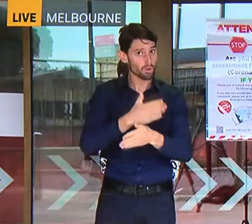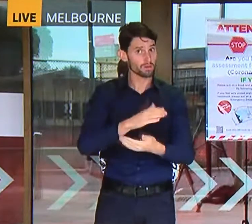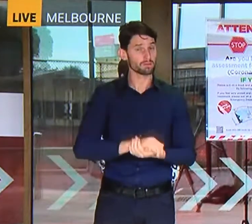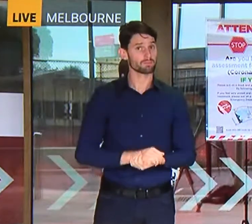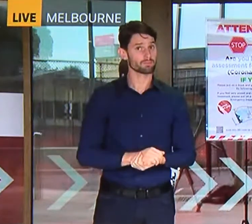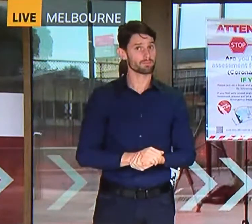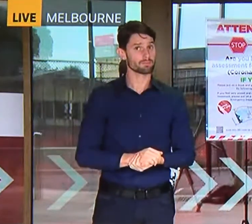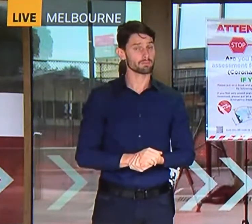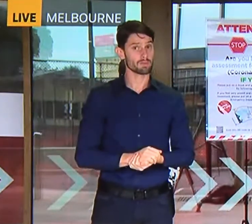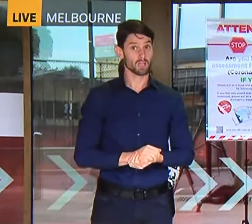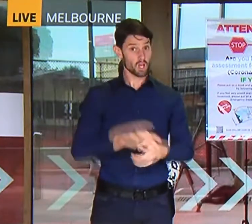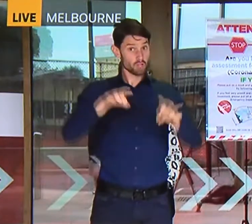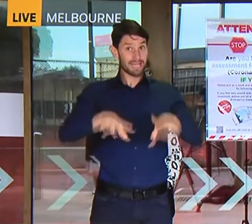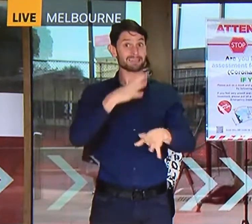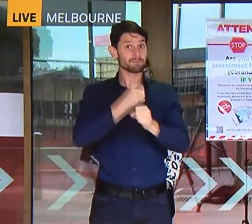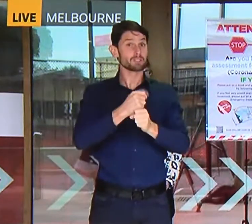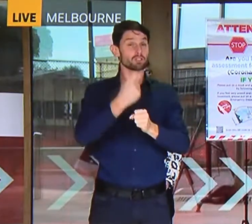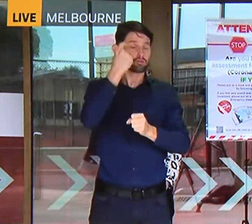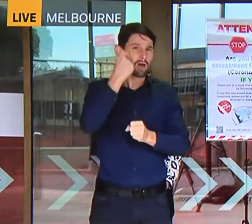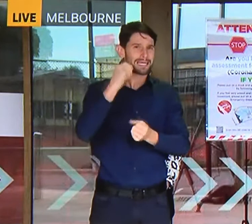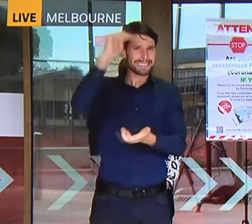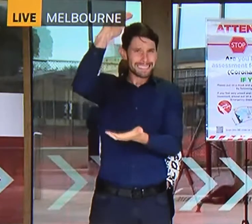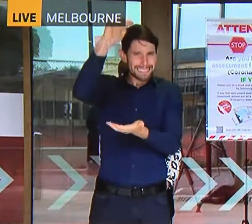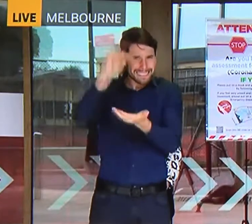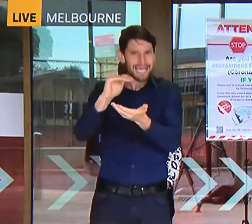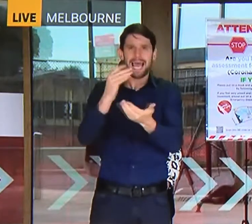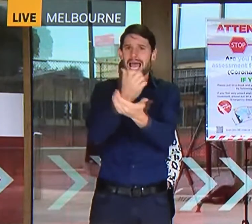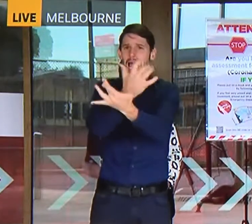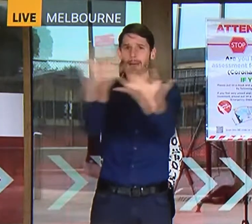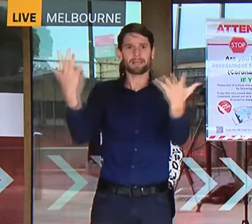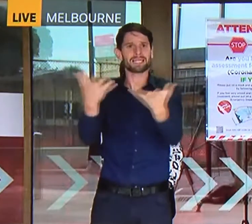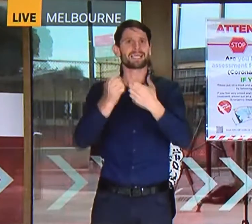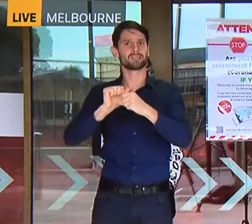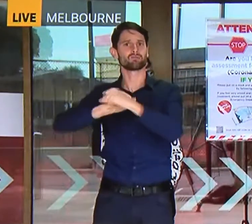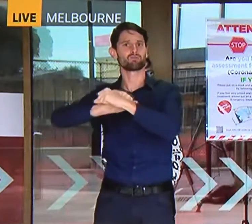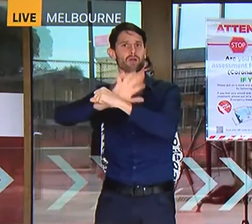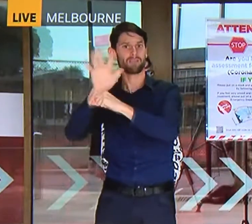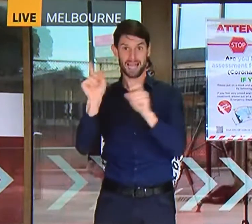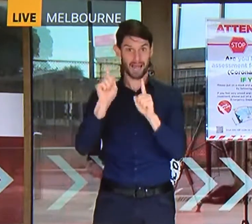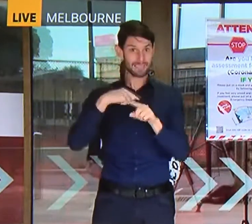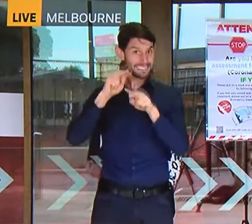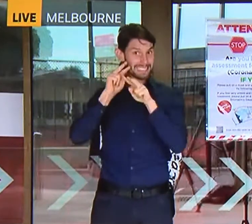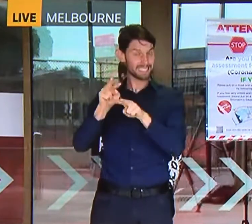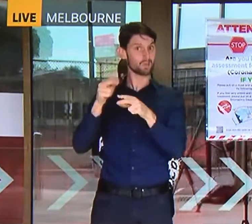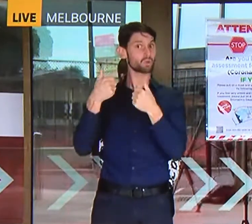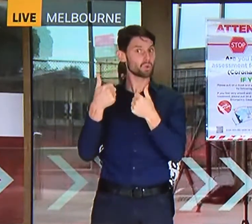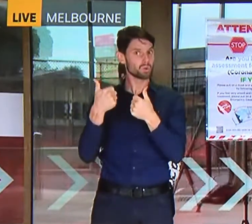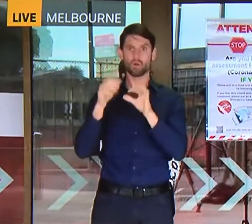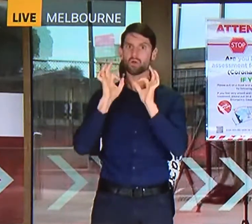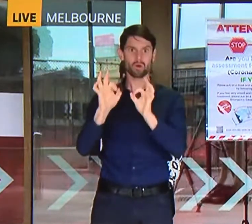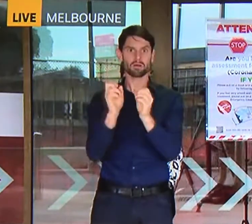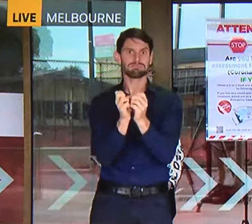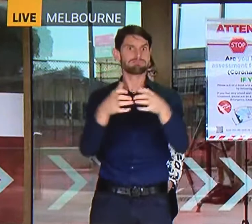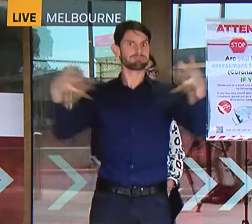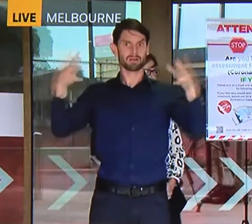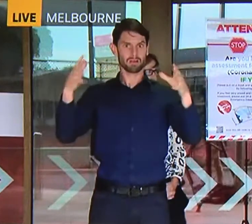reducing the rate of infection, the first early signs of flattening the curve through the containment measures that